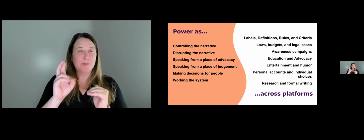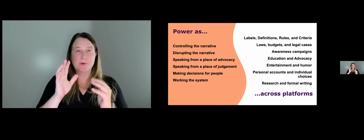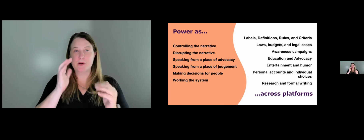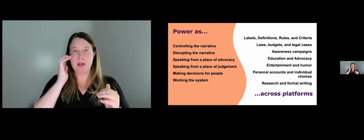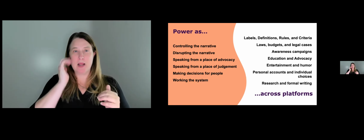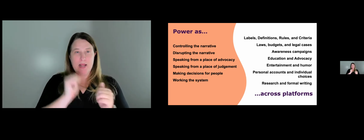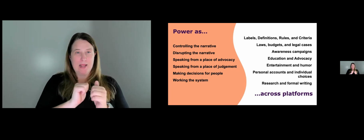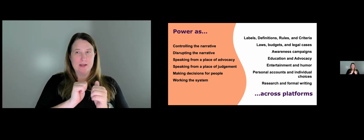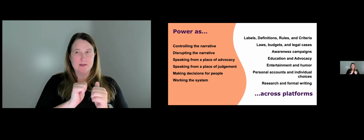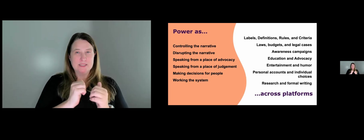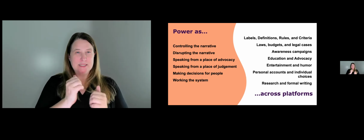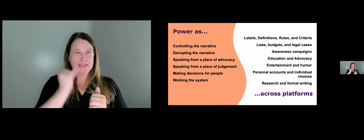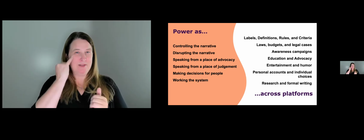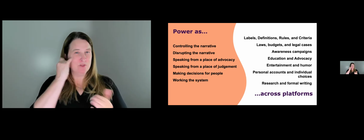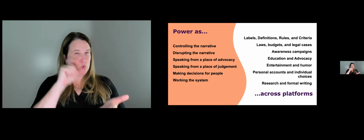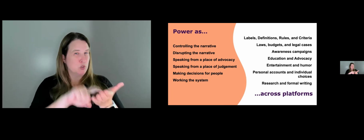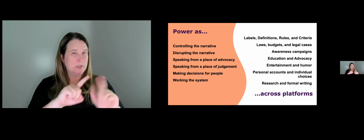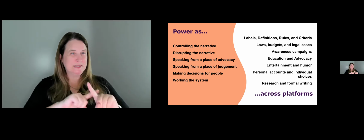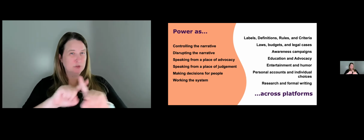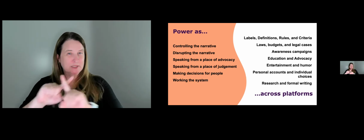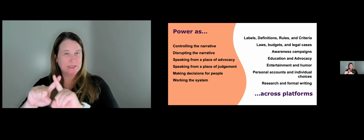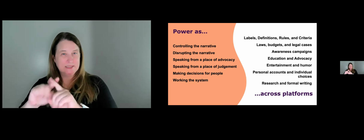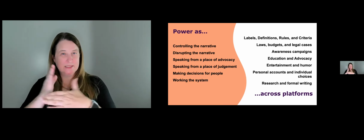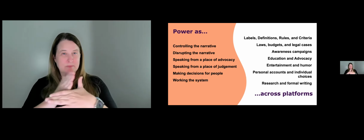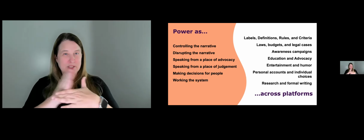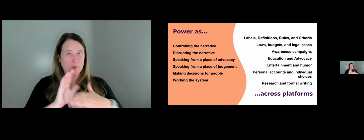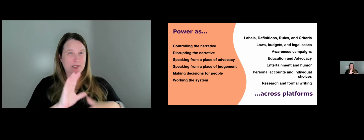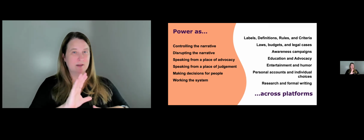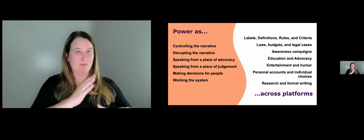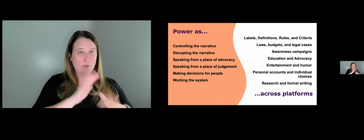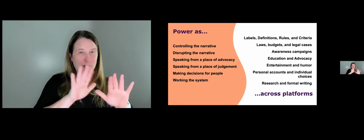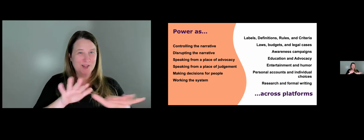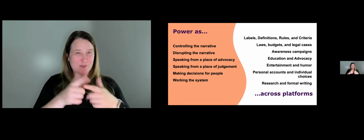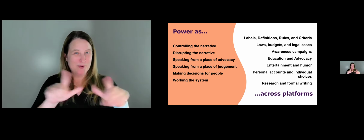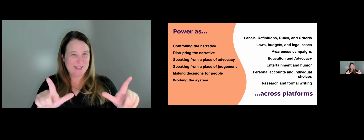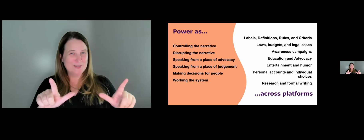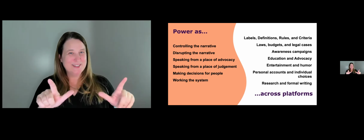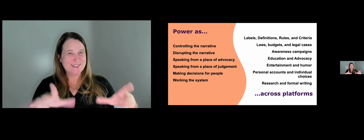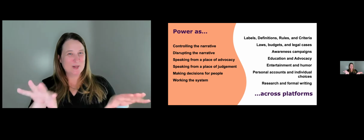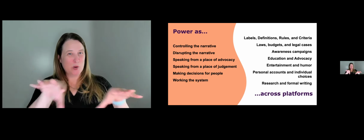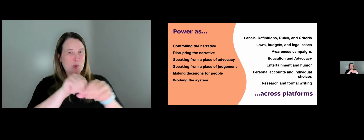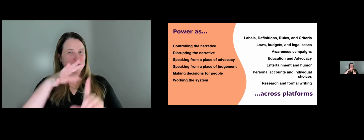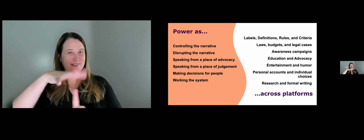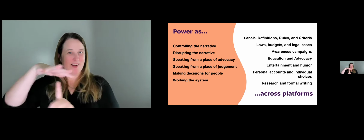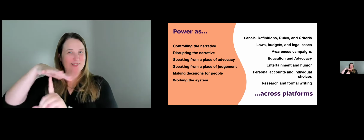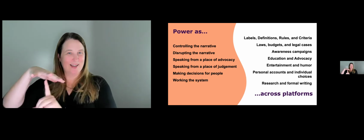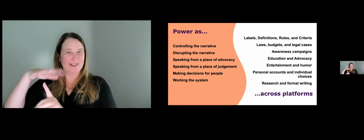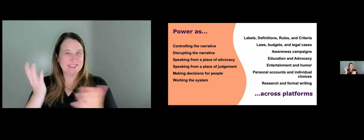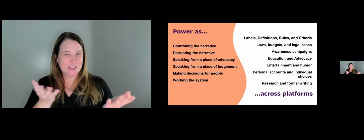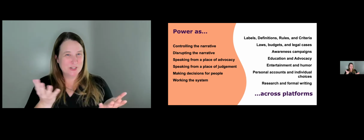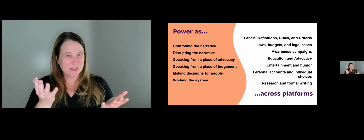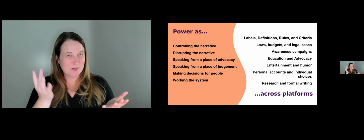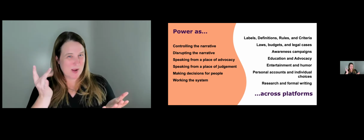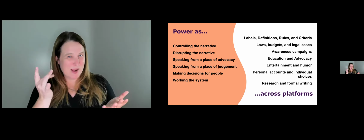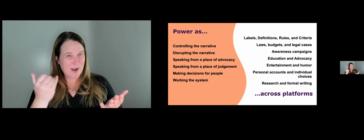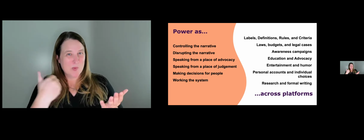or discussions with peers. And if you've noticed maybe the difference between using formal